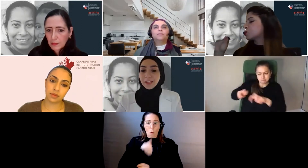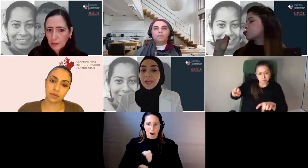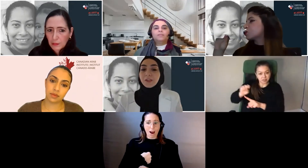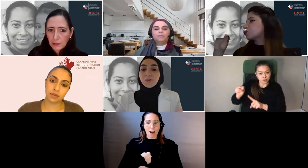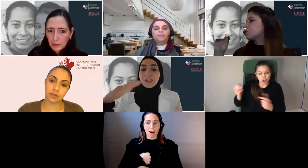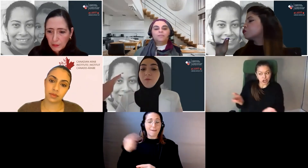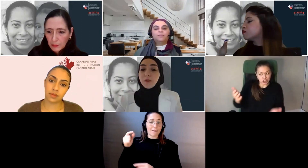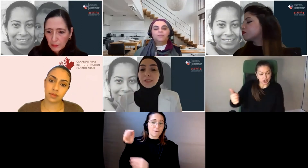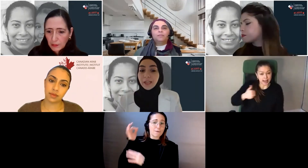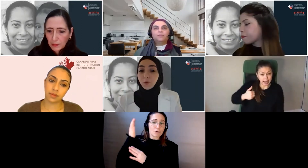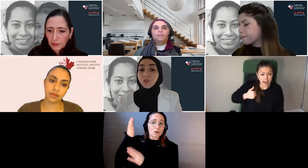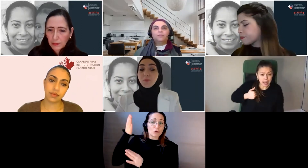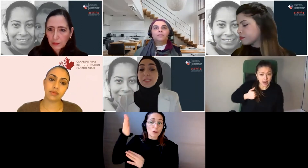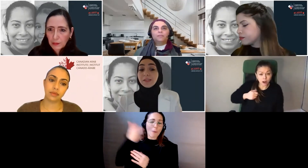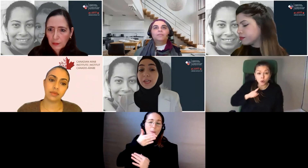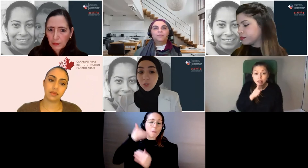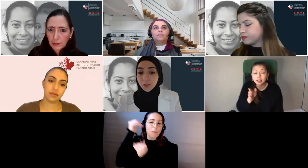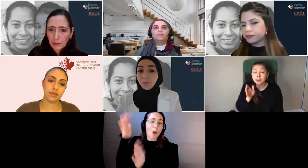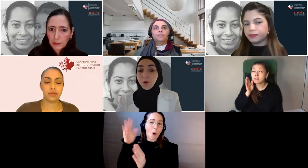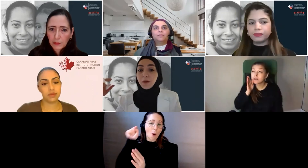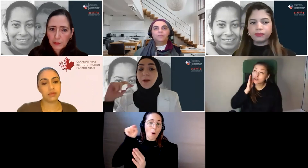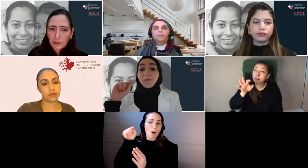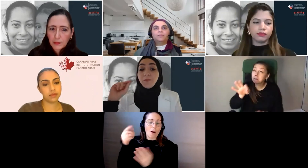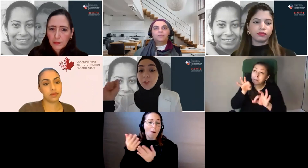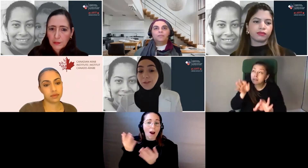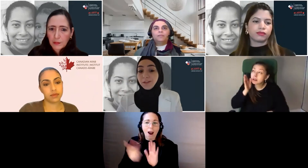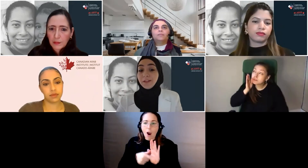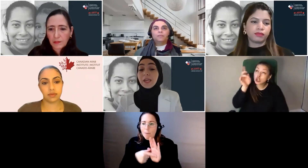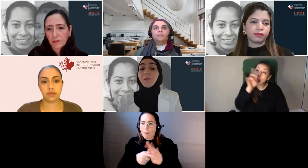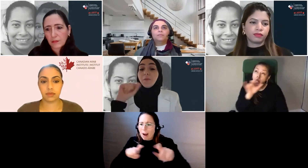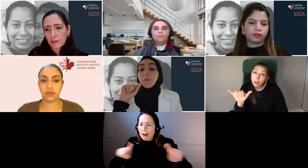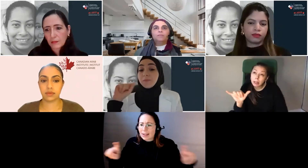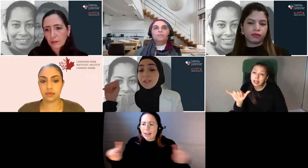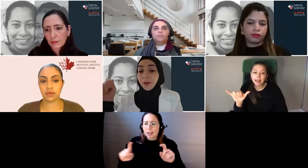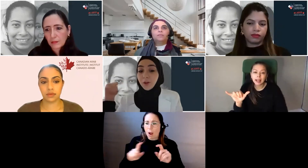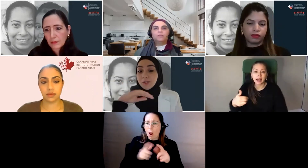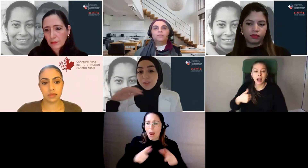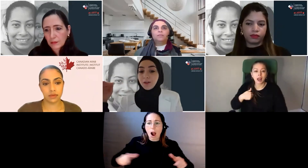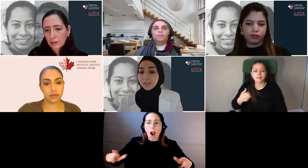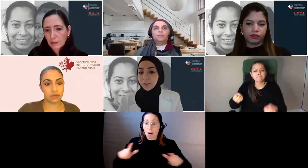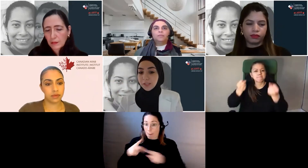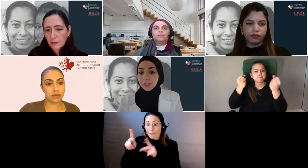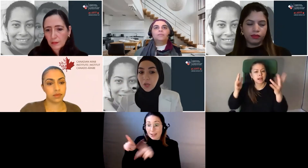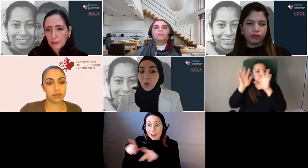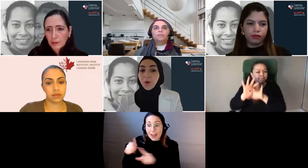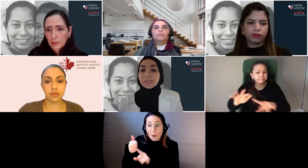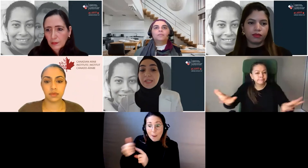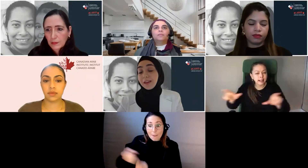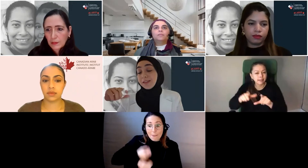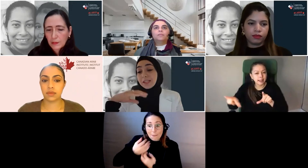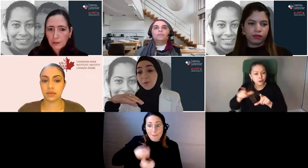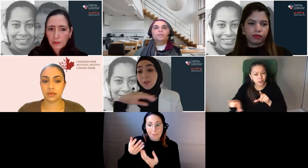like, to see various language representations spoken by professionals themselves across mental health services, where